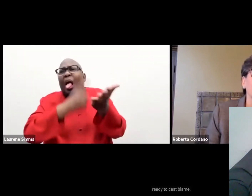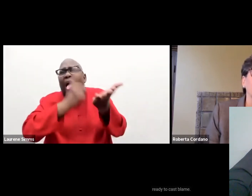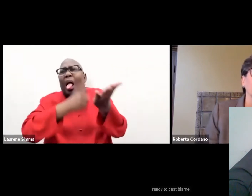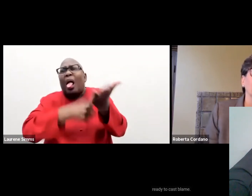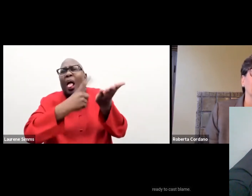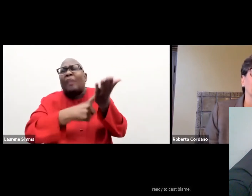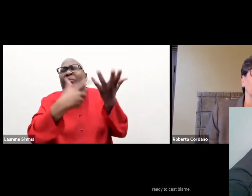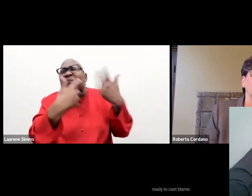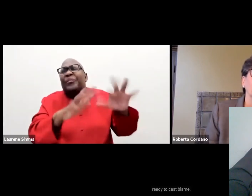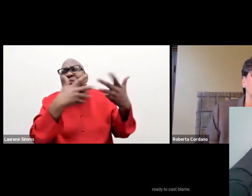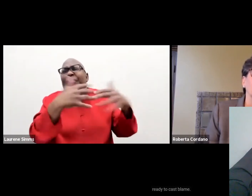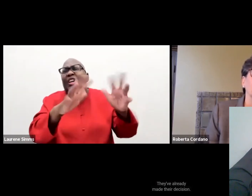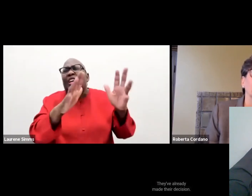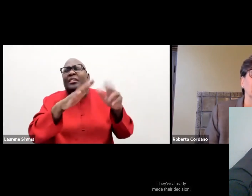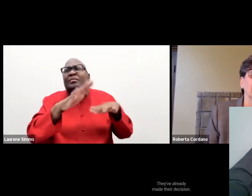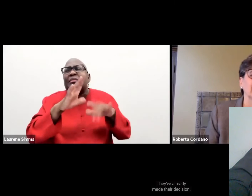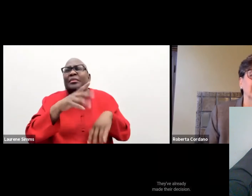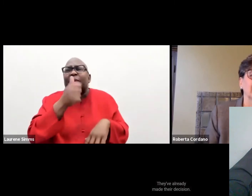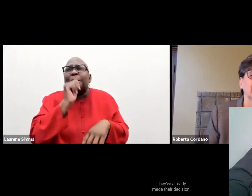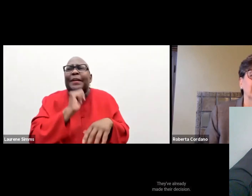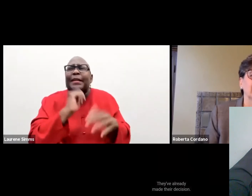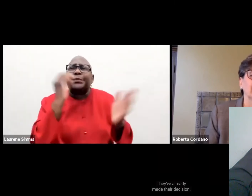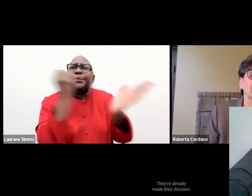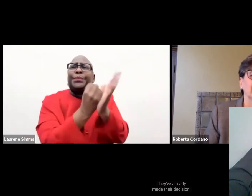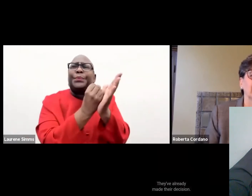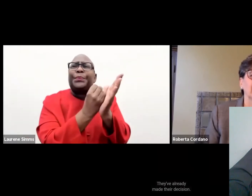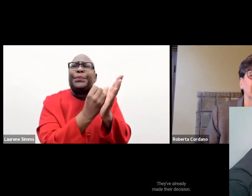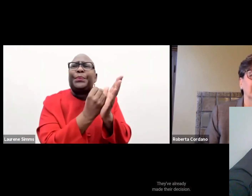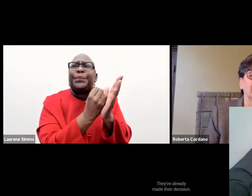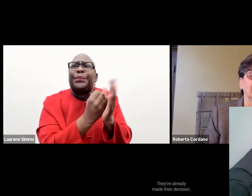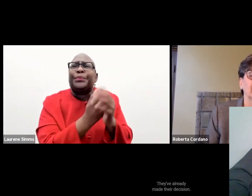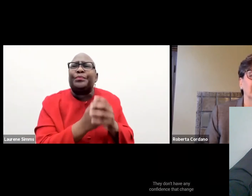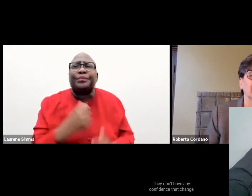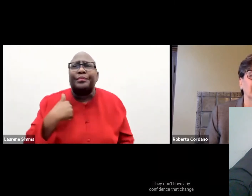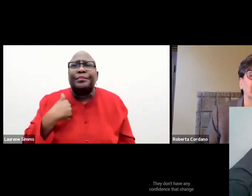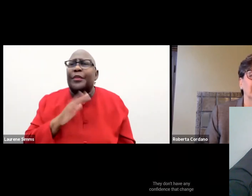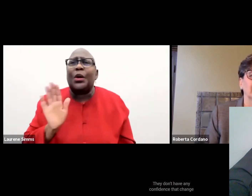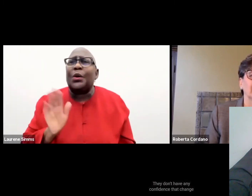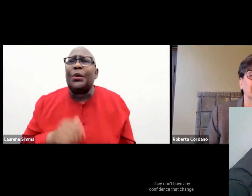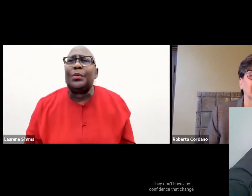cast blame, we need to discuss, and